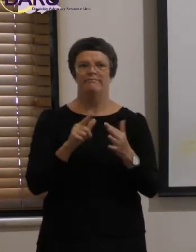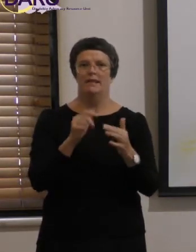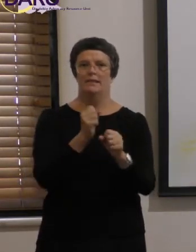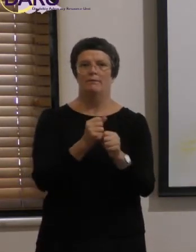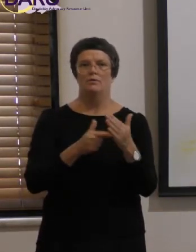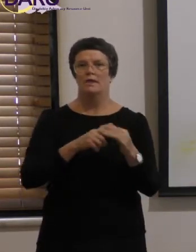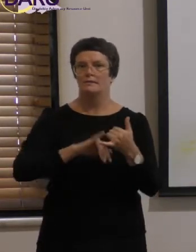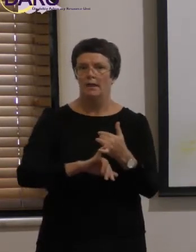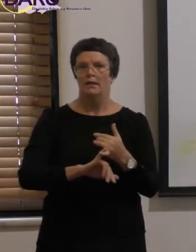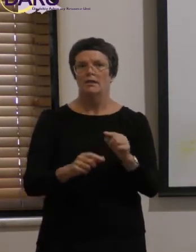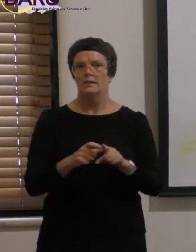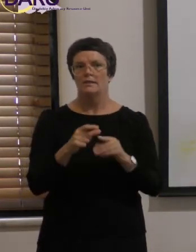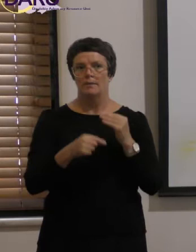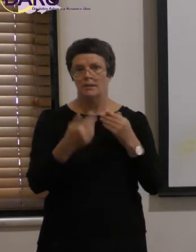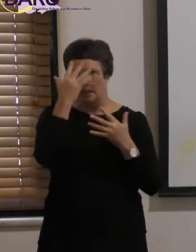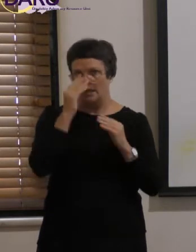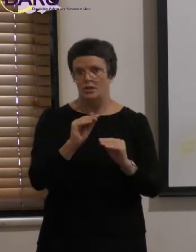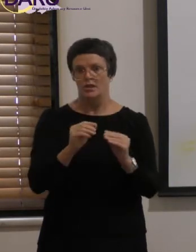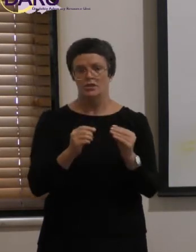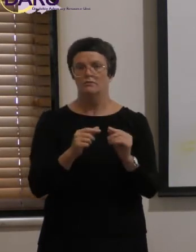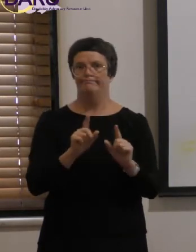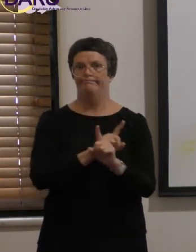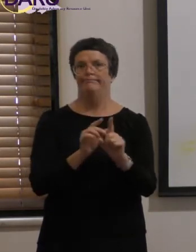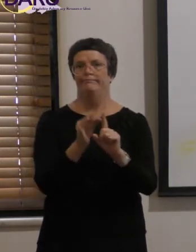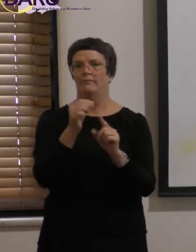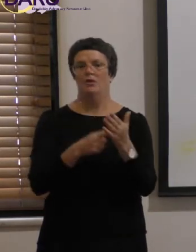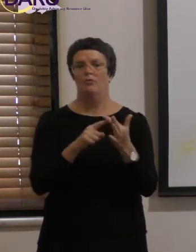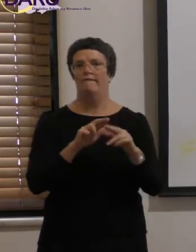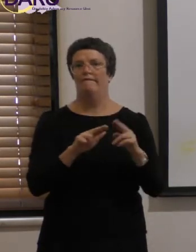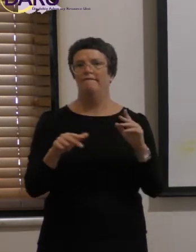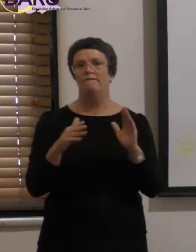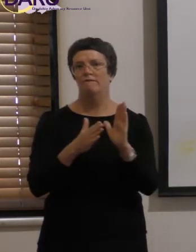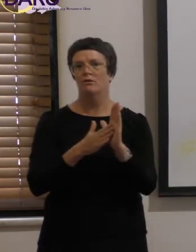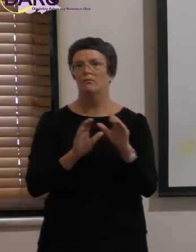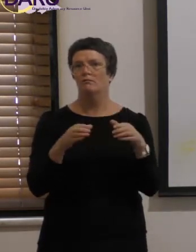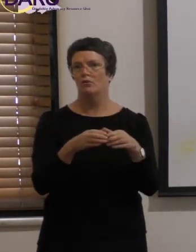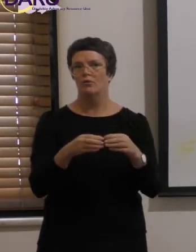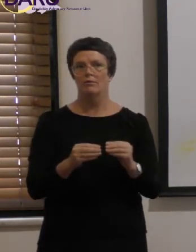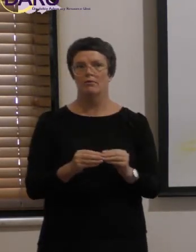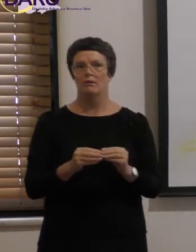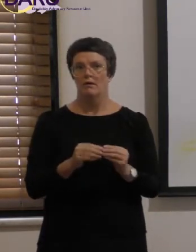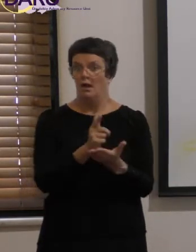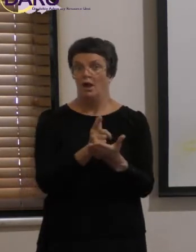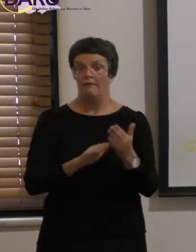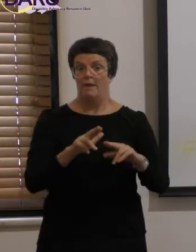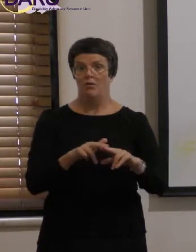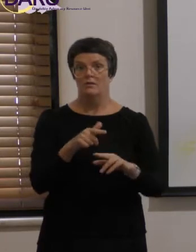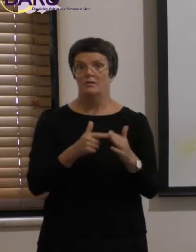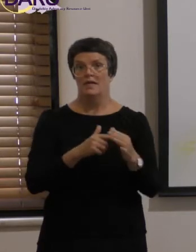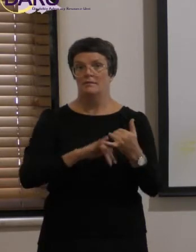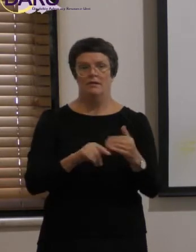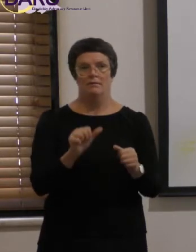Disability Education Reform Lobby. You know, they're pretty much a lobby group of parents, and phenomenal work and really adding voice